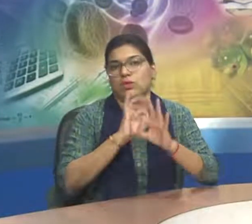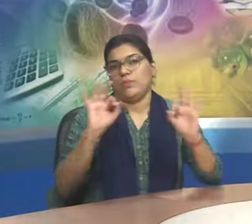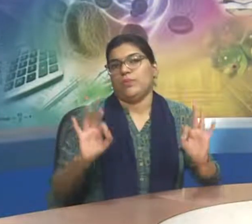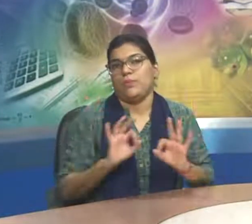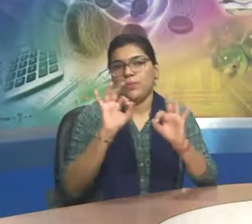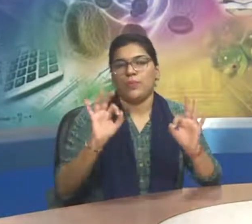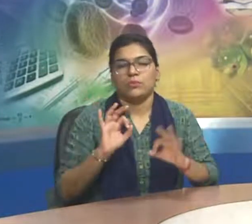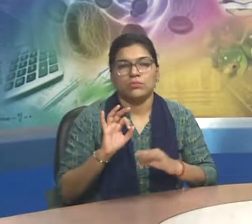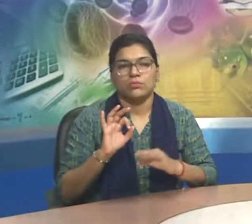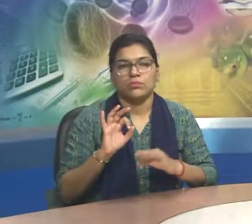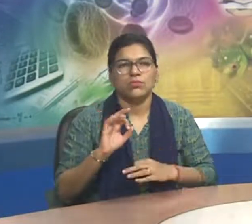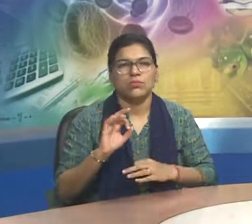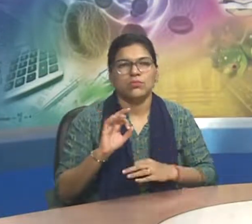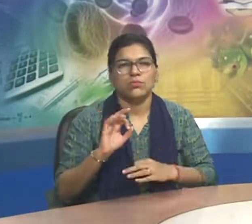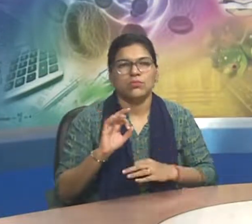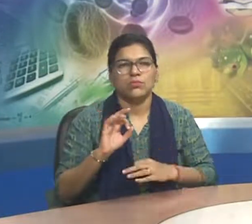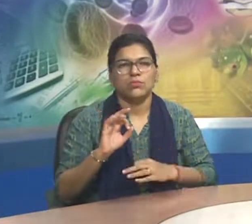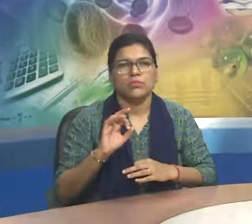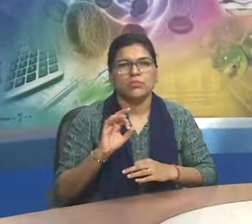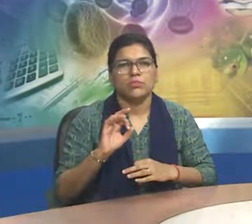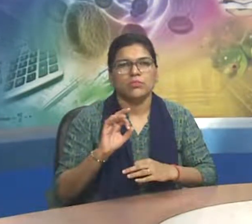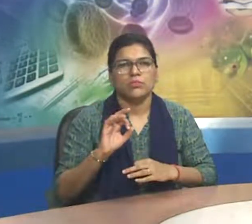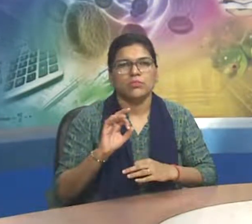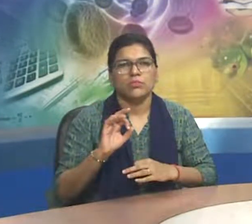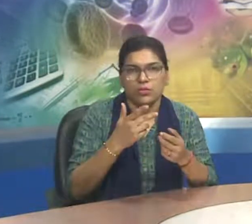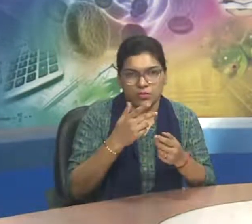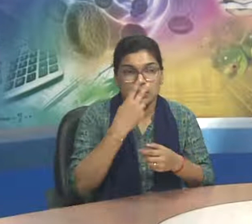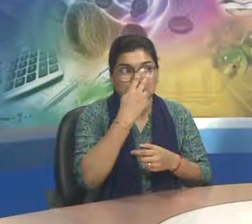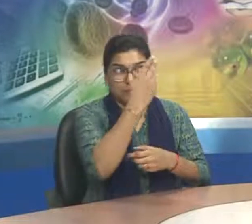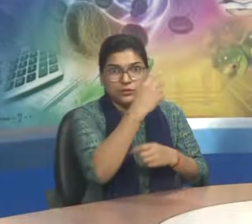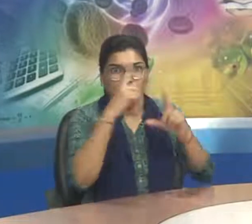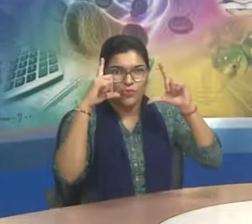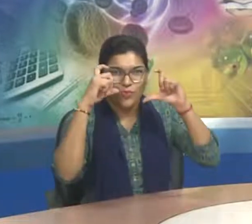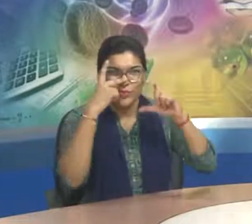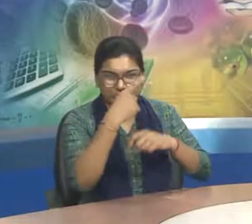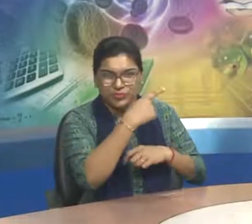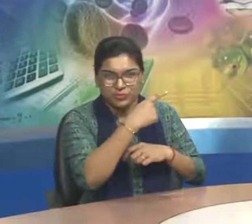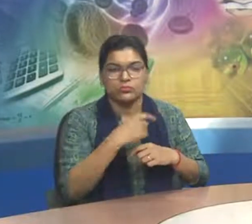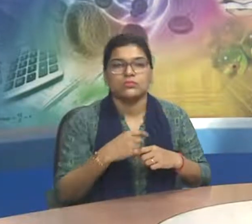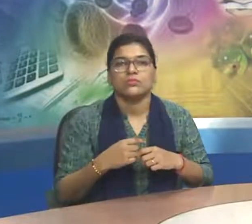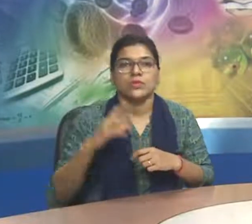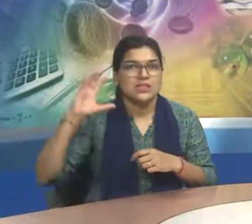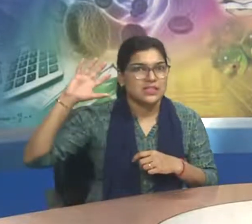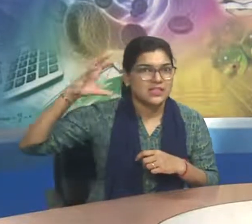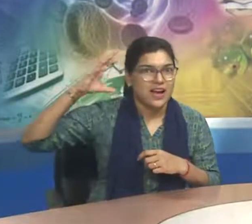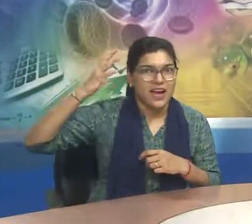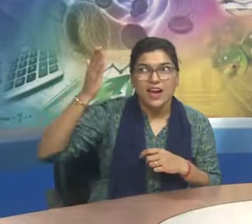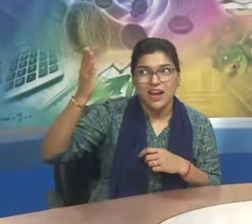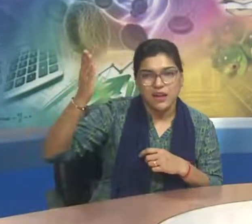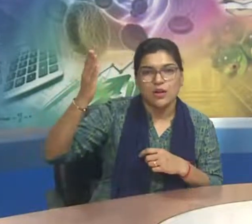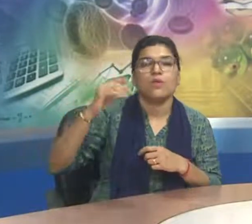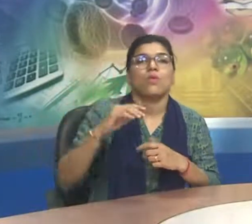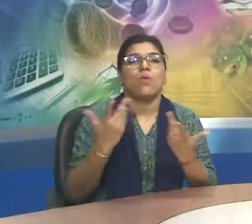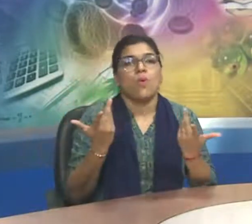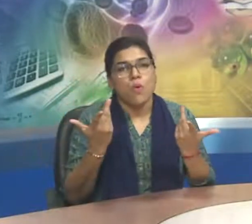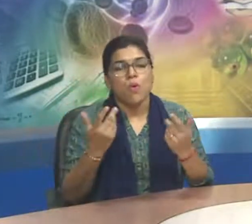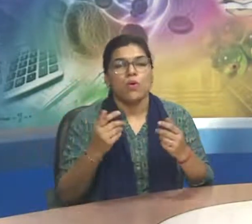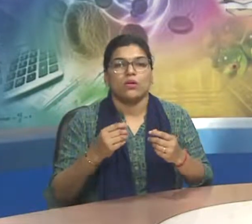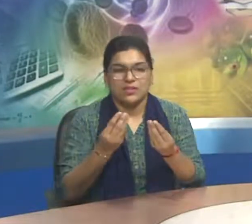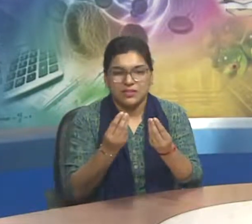of abiotic. Abiotic are those resources which are non-living. You can also see